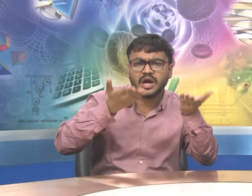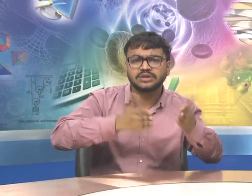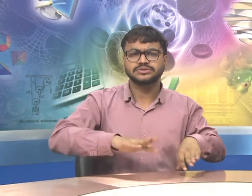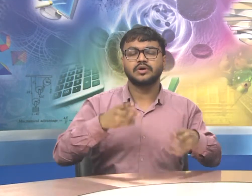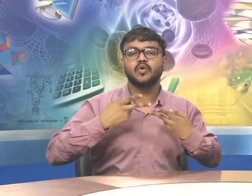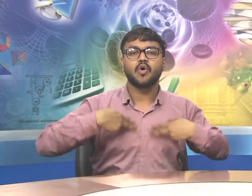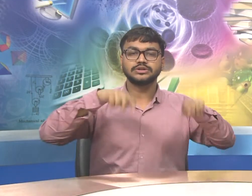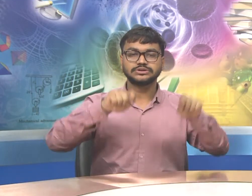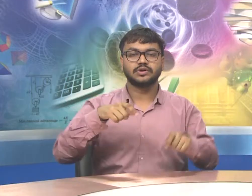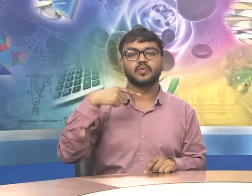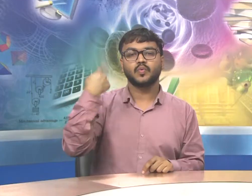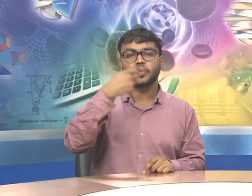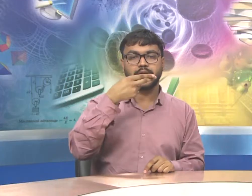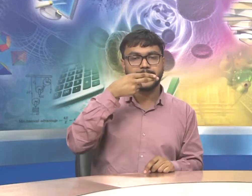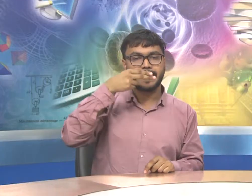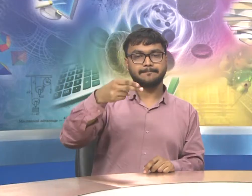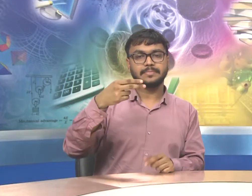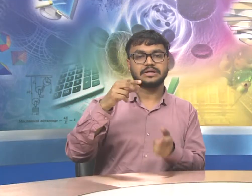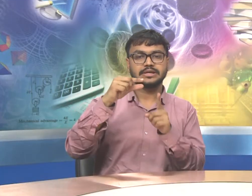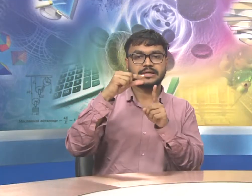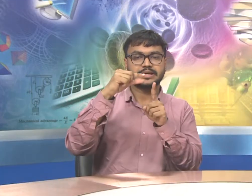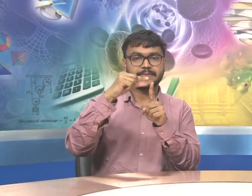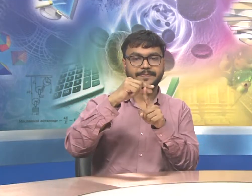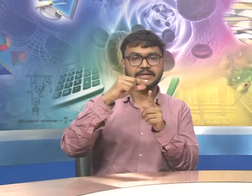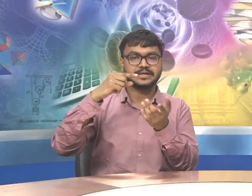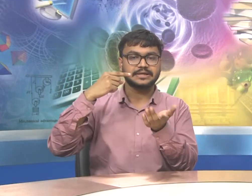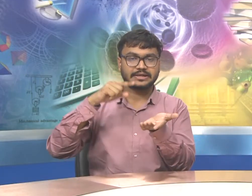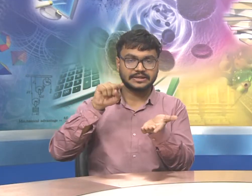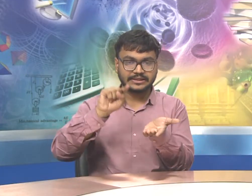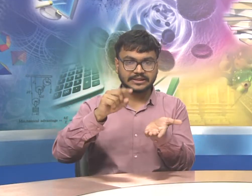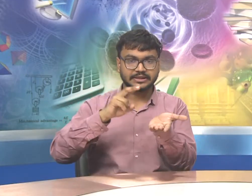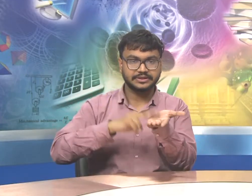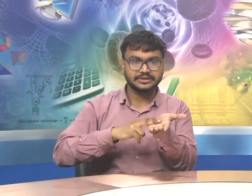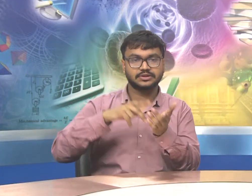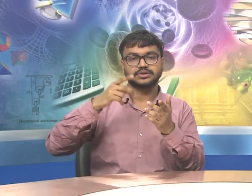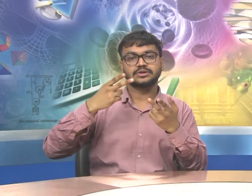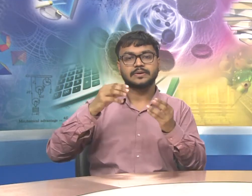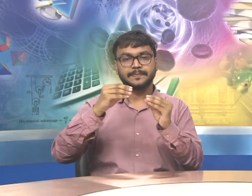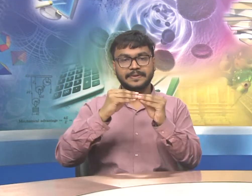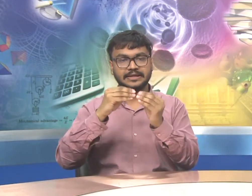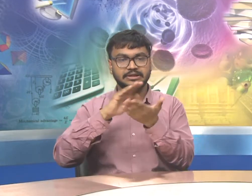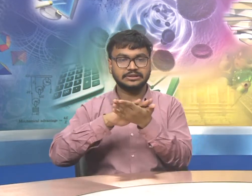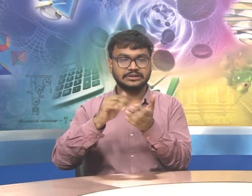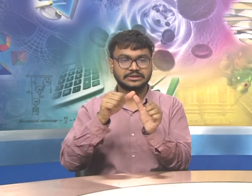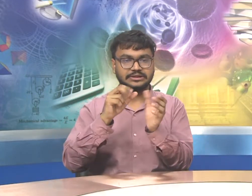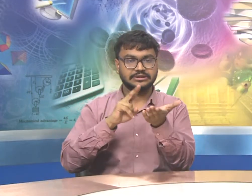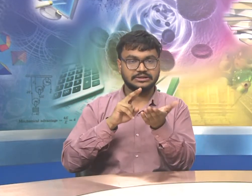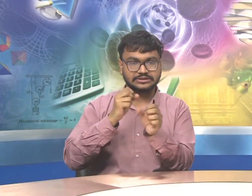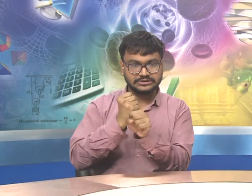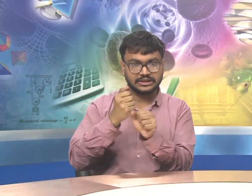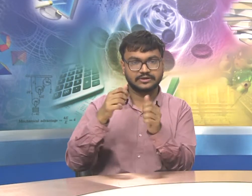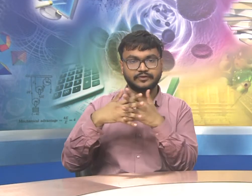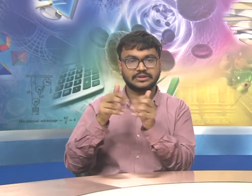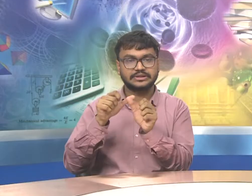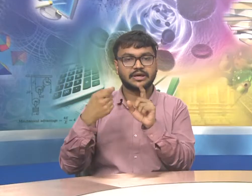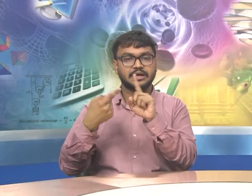The concept of PIL was introduced by Justice P.N. Bhagwati.